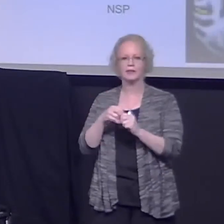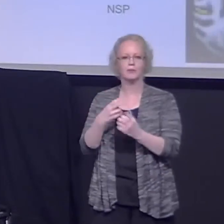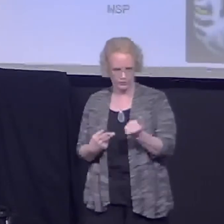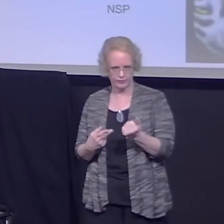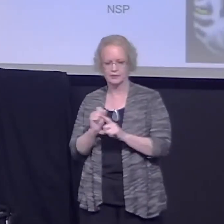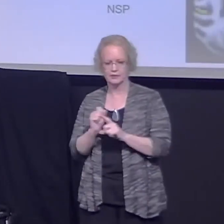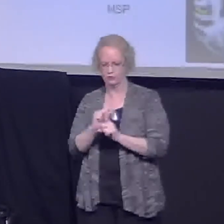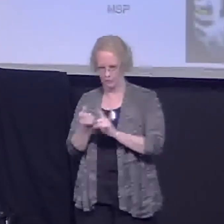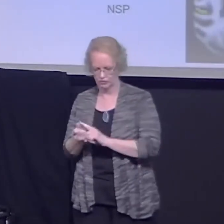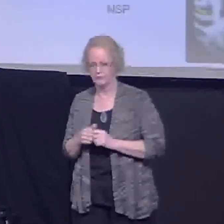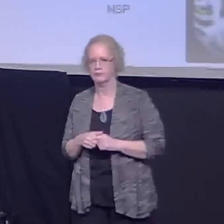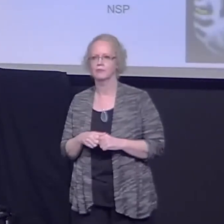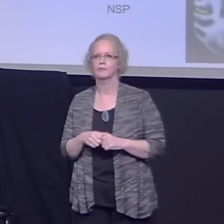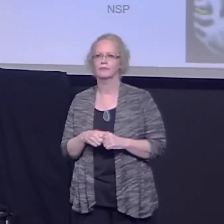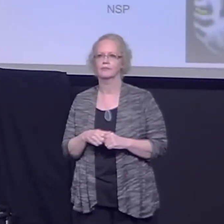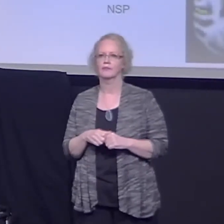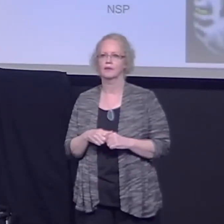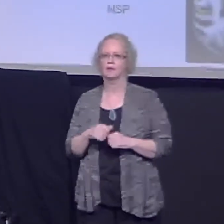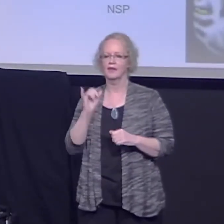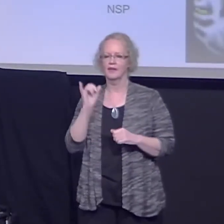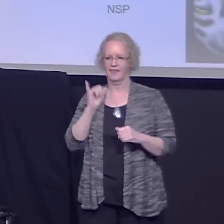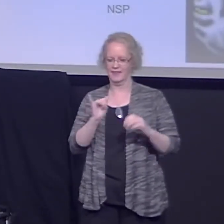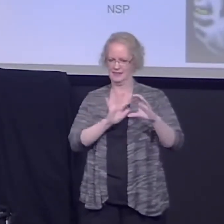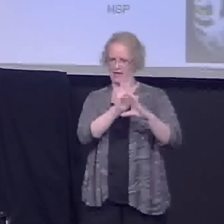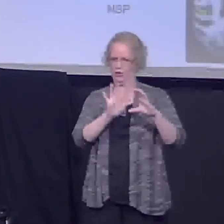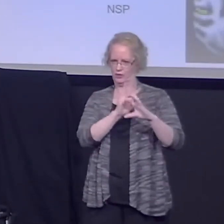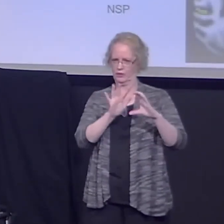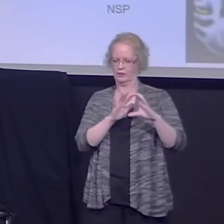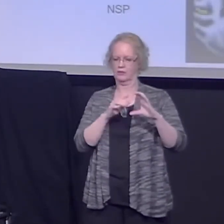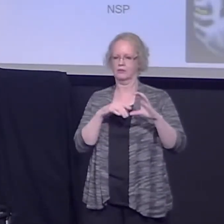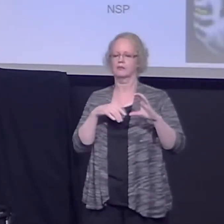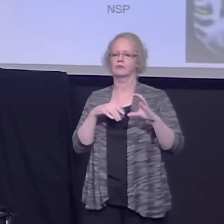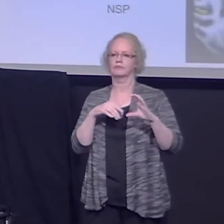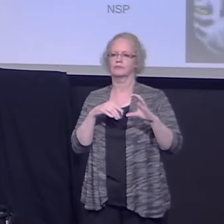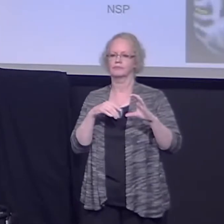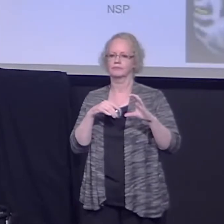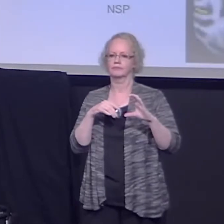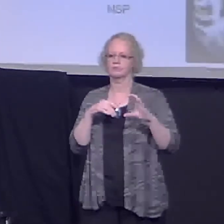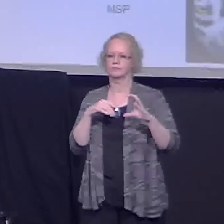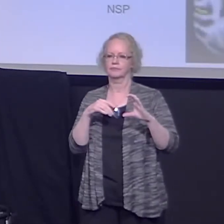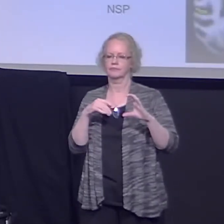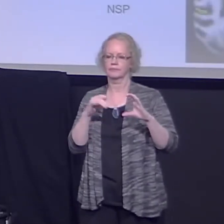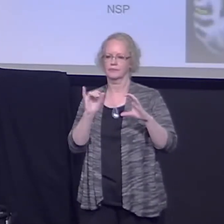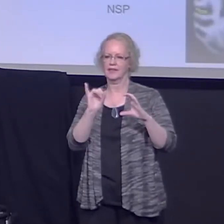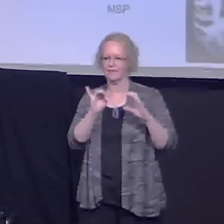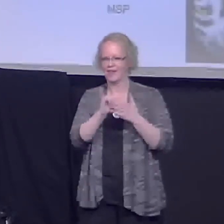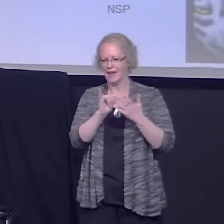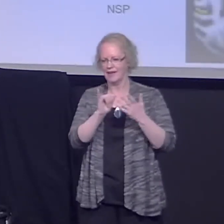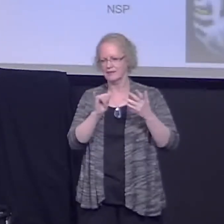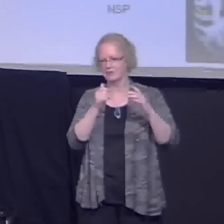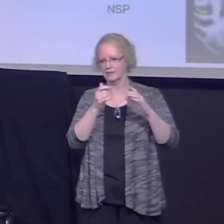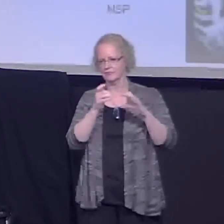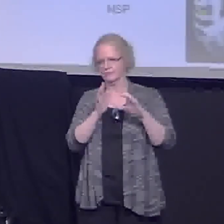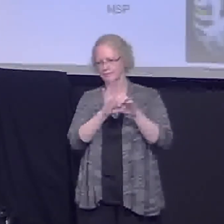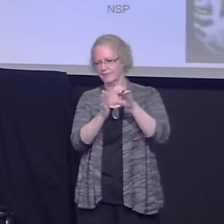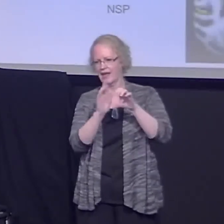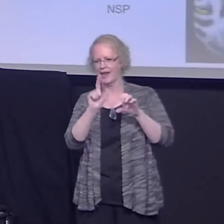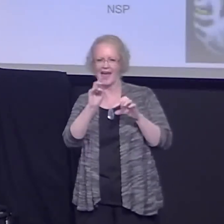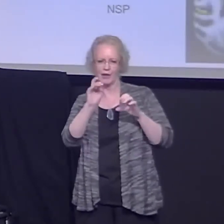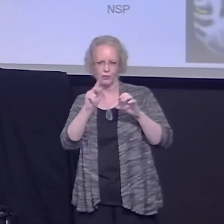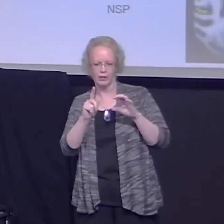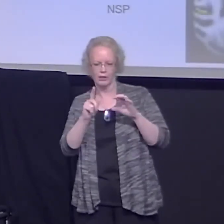is the mirror neuron area that Rizzolatti and others found in the visual system when monkeys grasp and reach. These